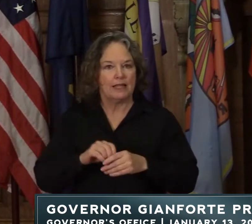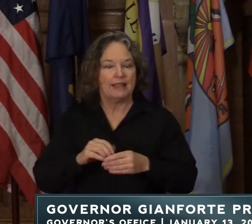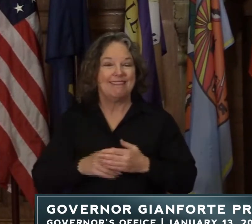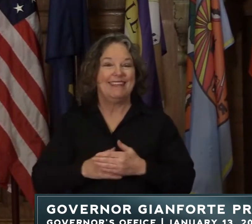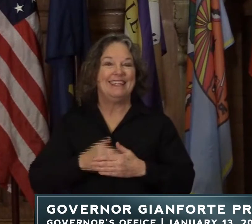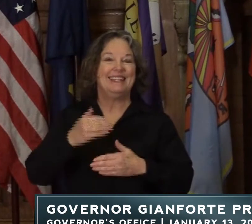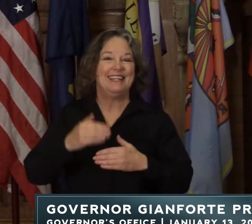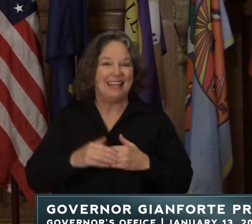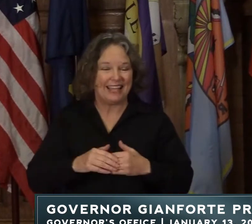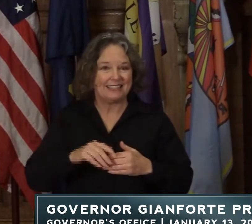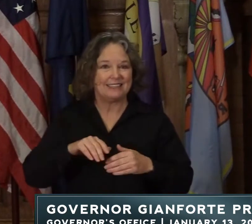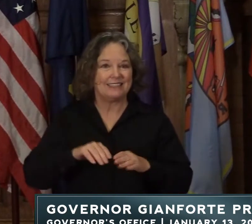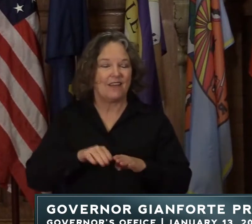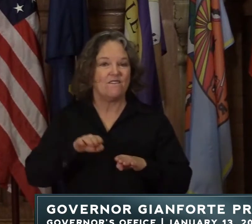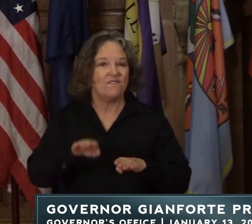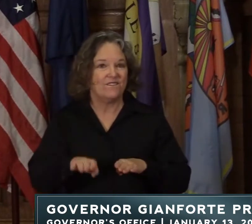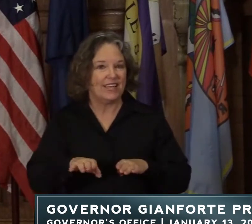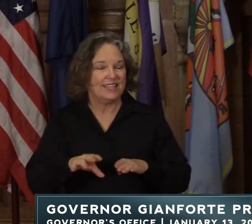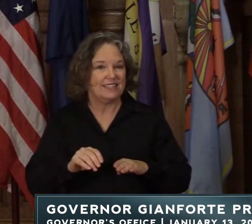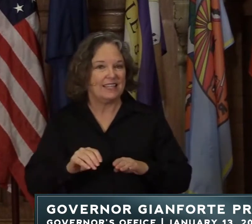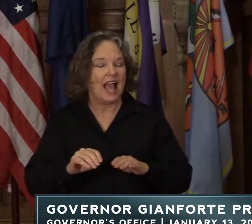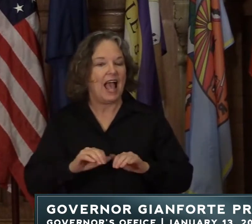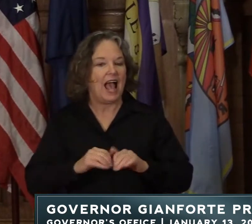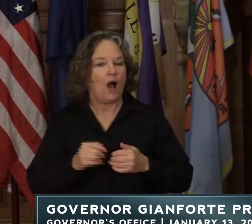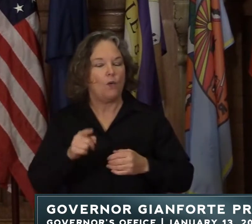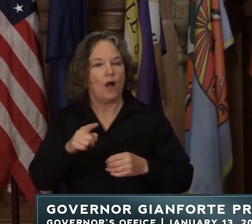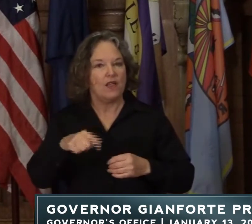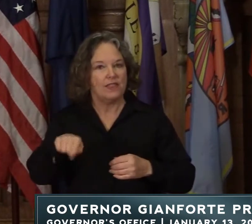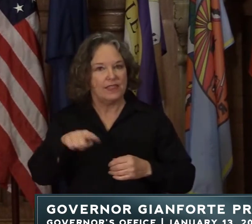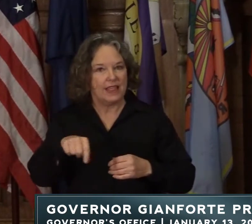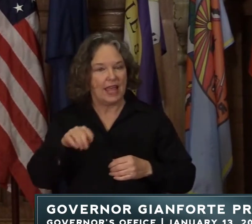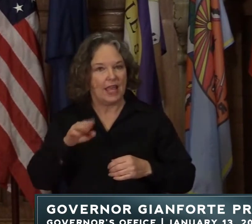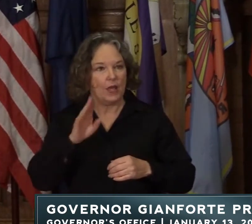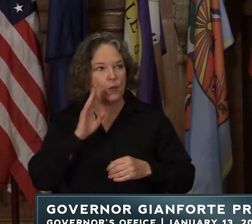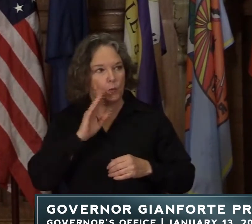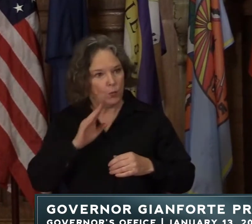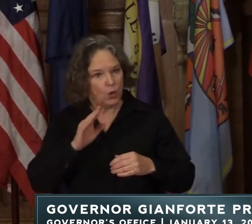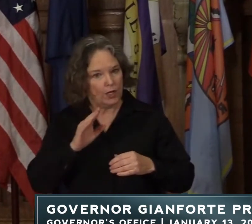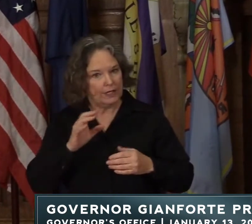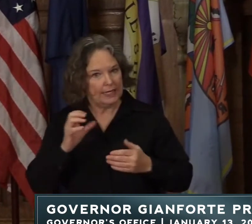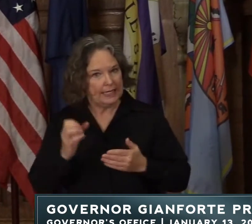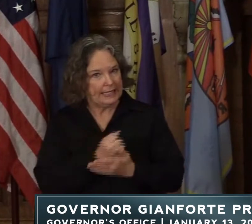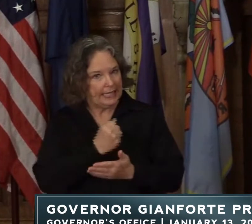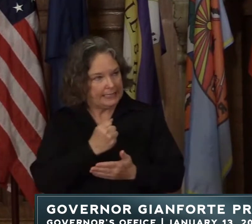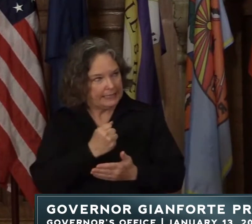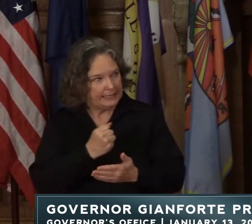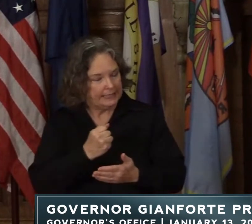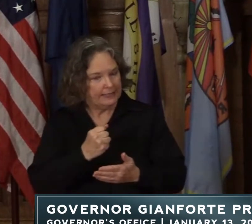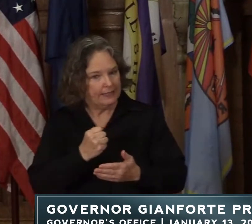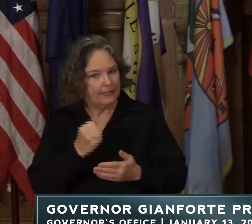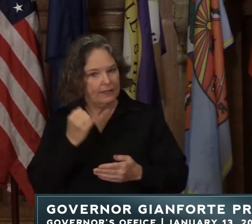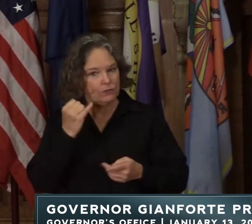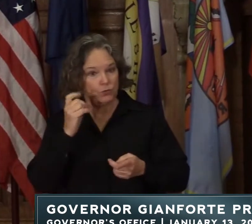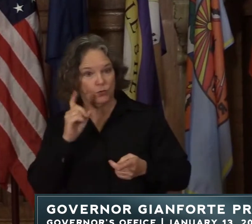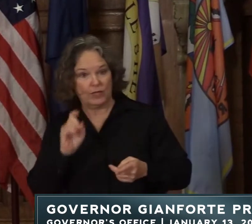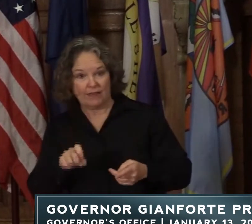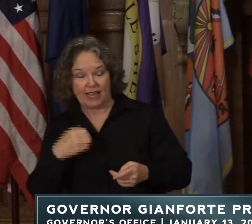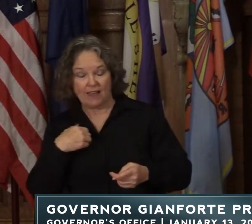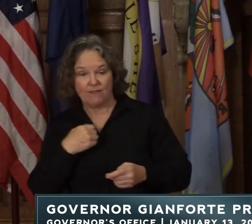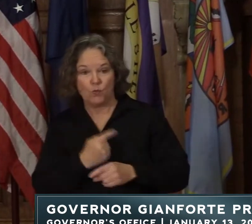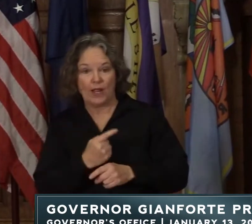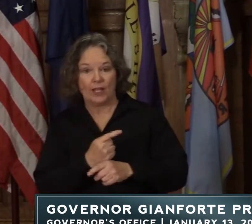have those health conditions that would qualify them, sort of how they would go about getting the vaccine, you know, if they don't especially have a regular healthcare provider they see, like